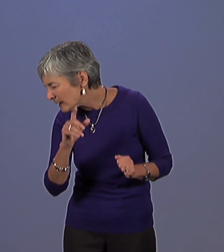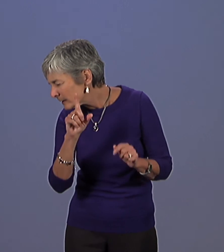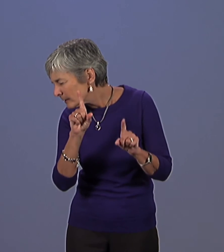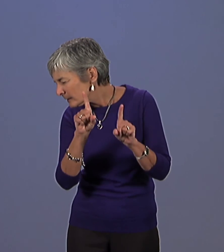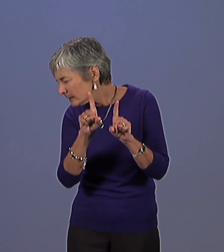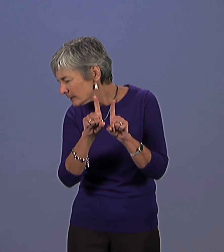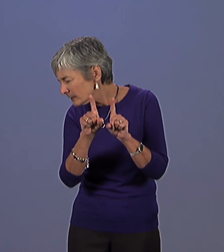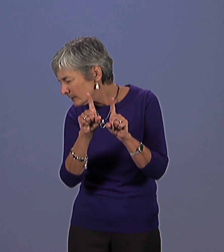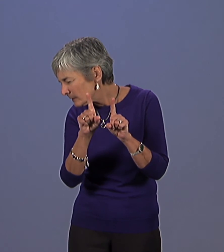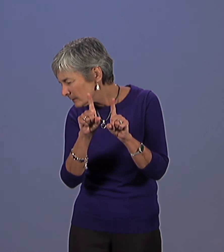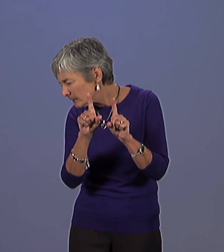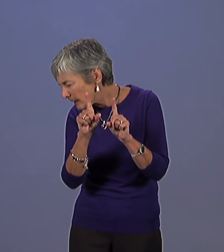are mentored,